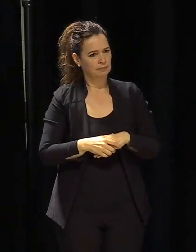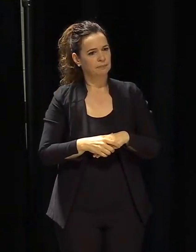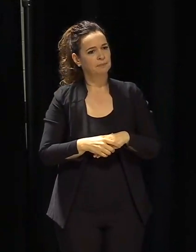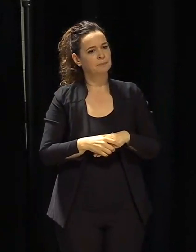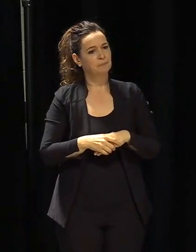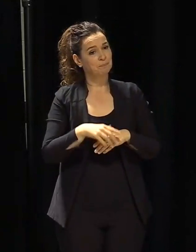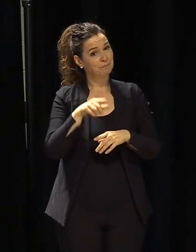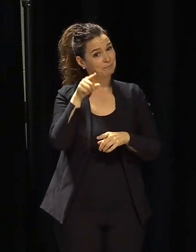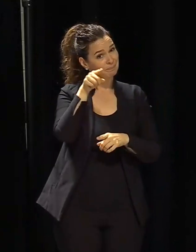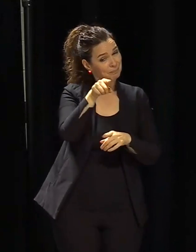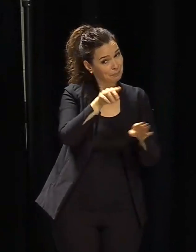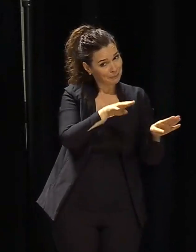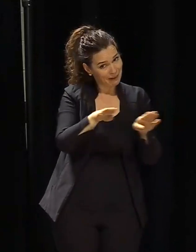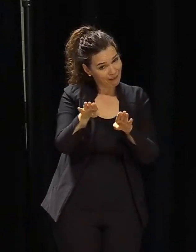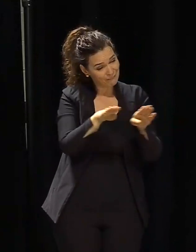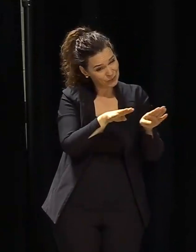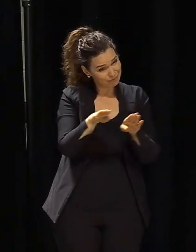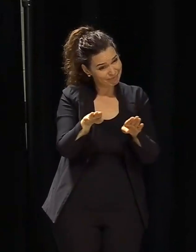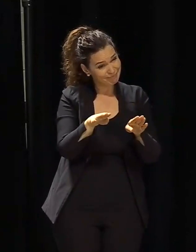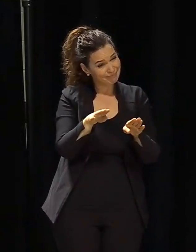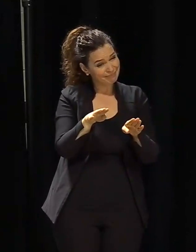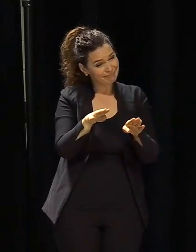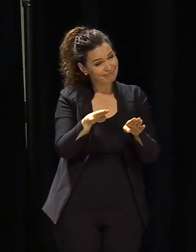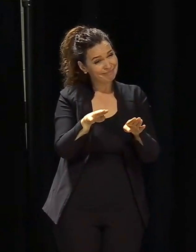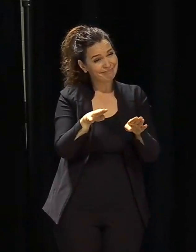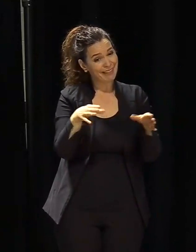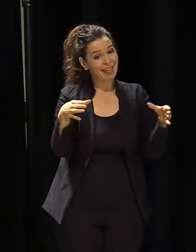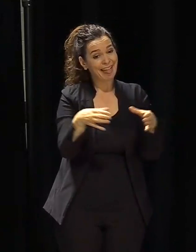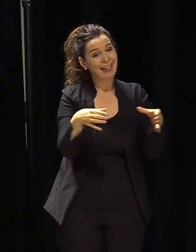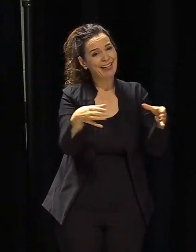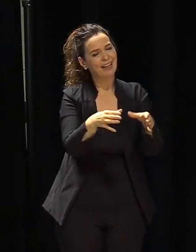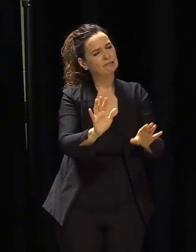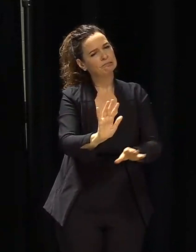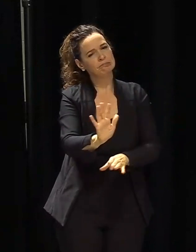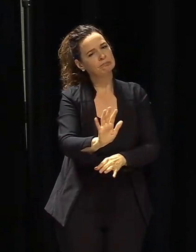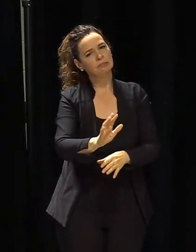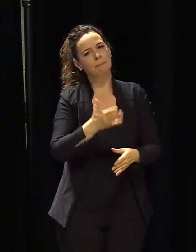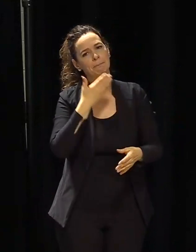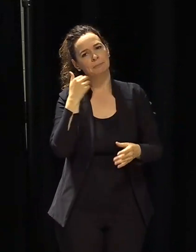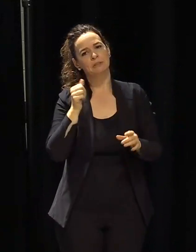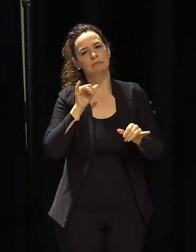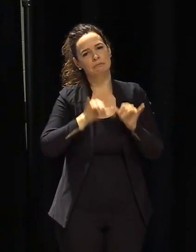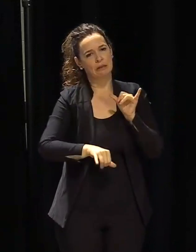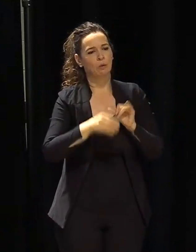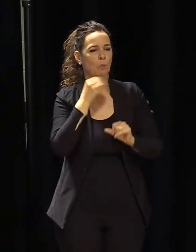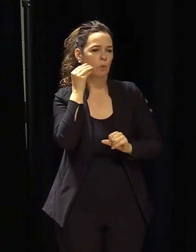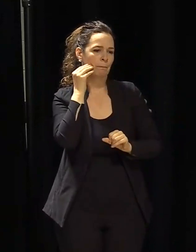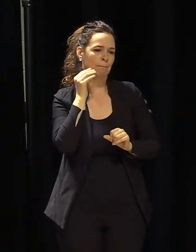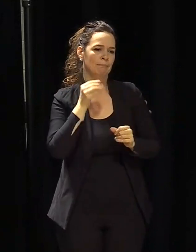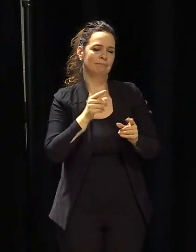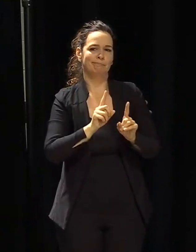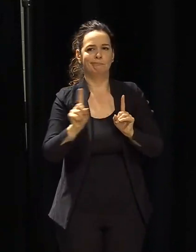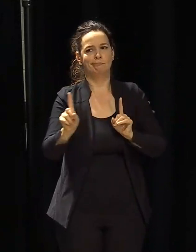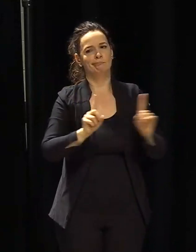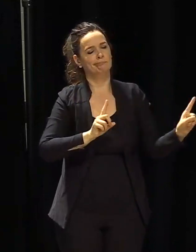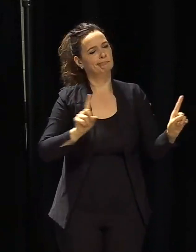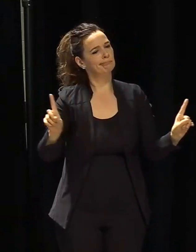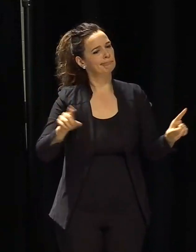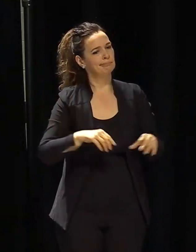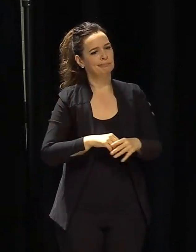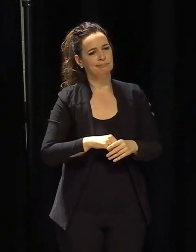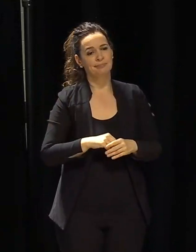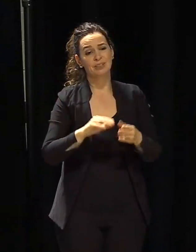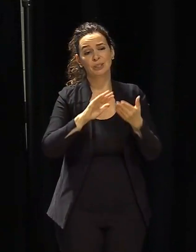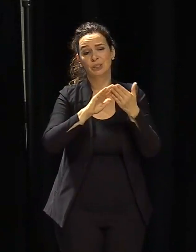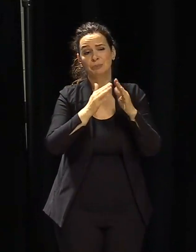way that we've done better than other communities, there's no question. The data will show that, but it's just not, even at